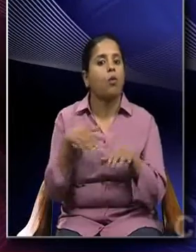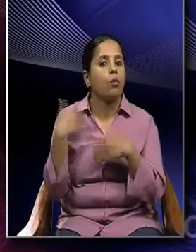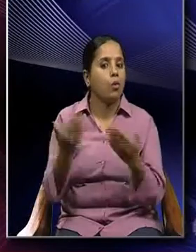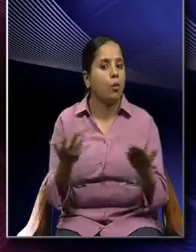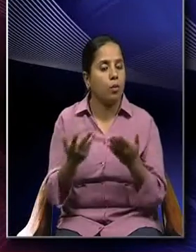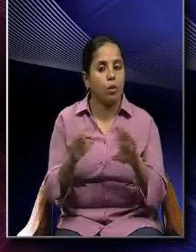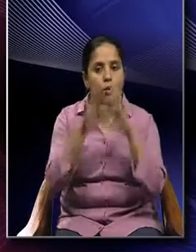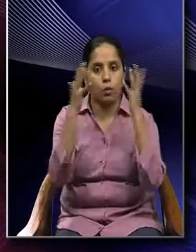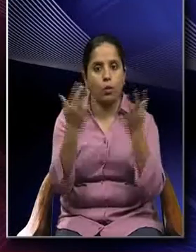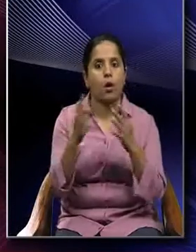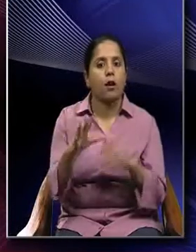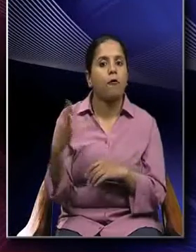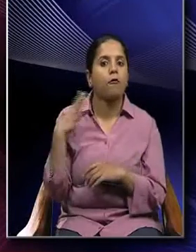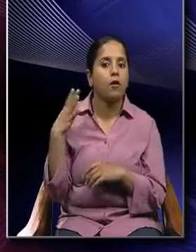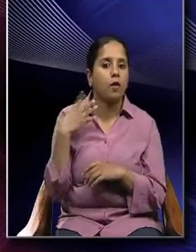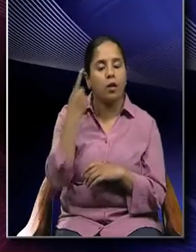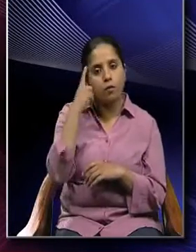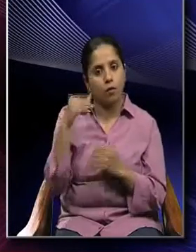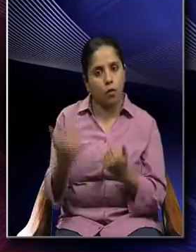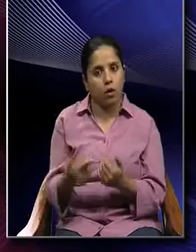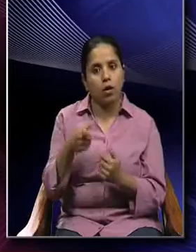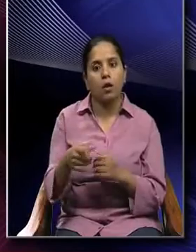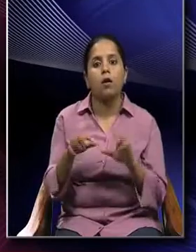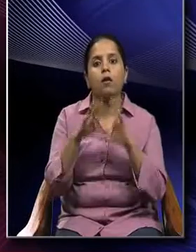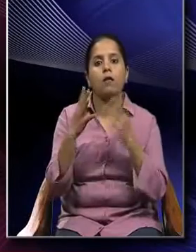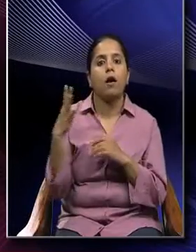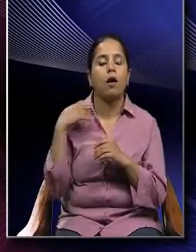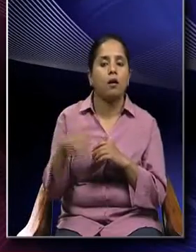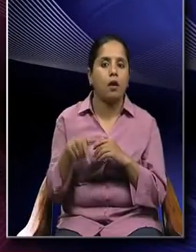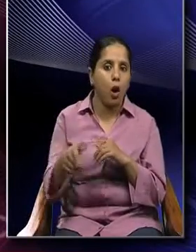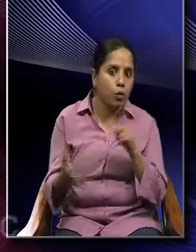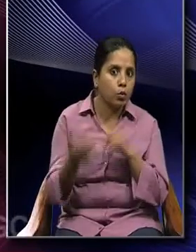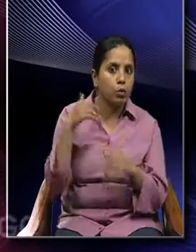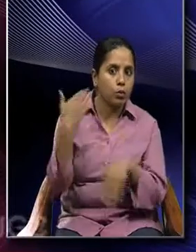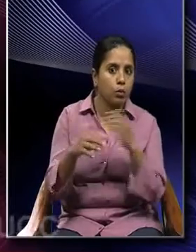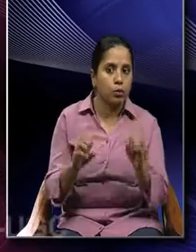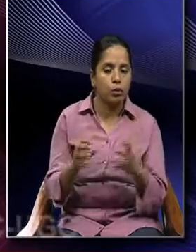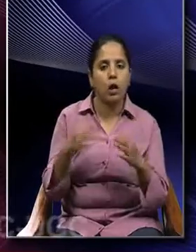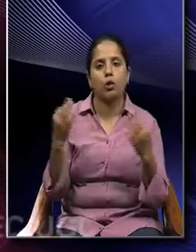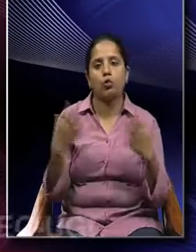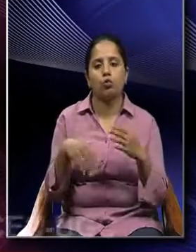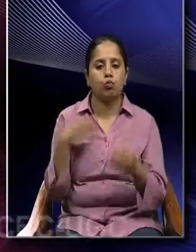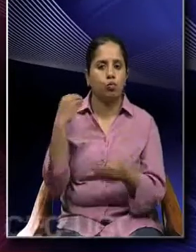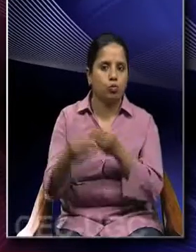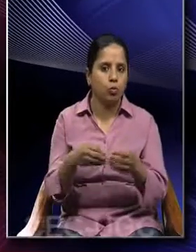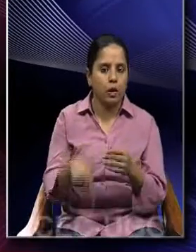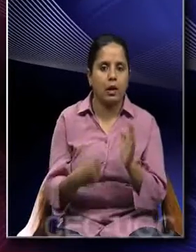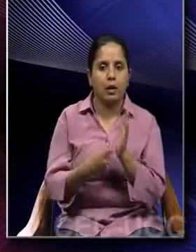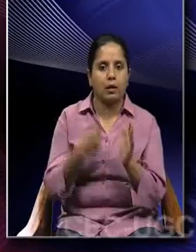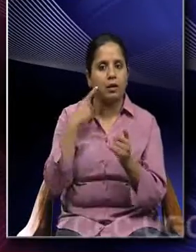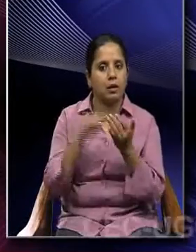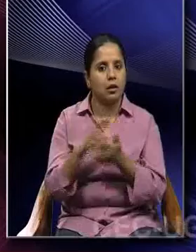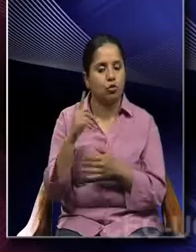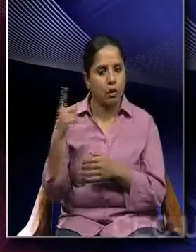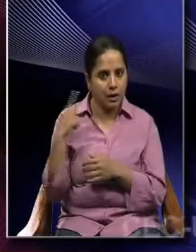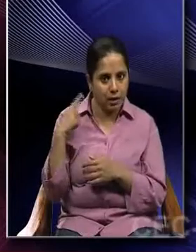world is awaiting for what? Perhaps the world awaits the arrival of this breed of new generation of Rishi leadership in the form